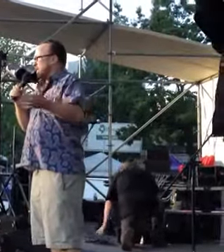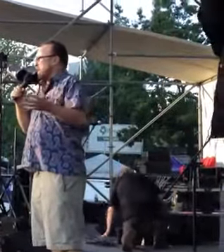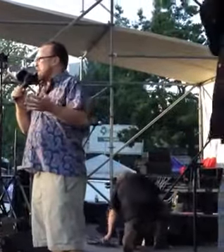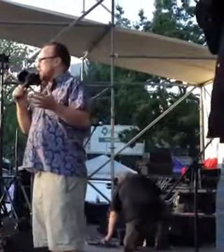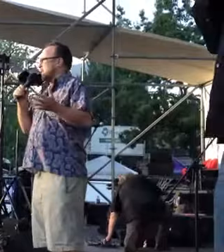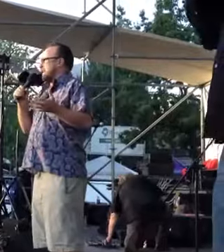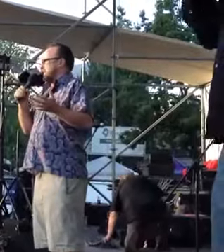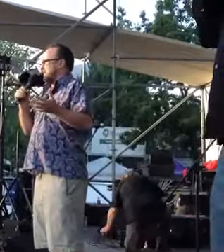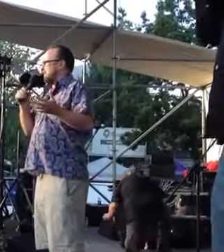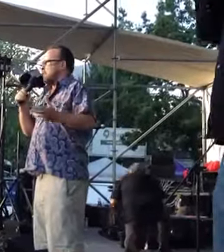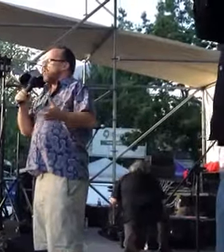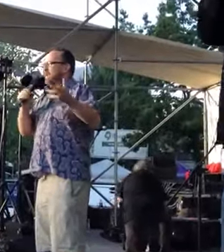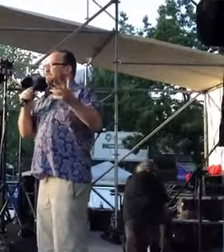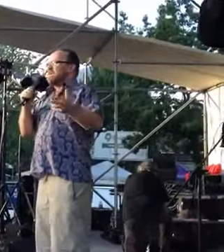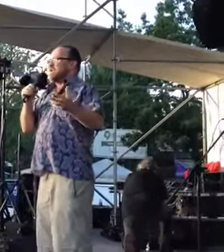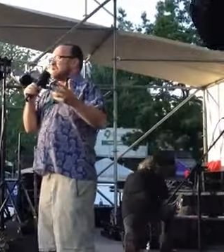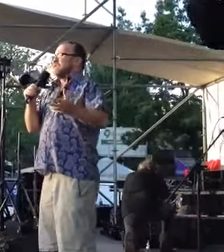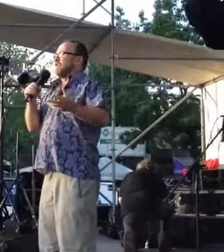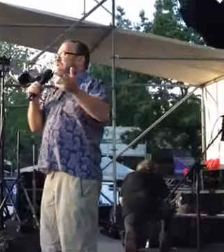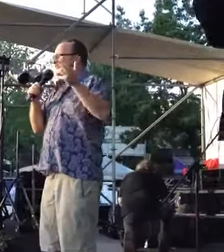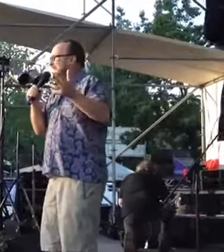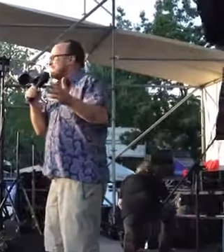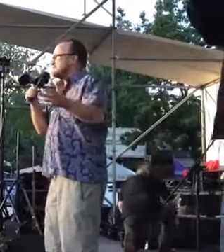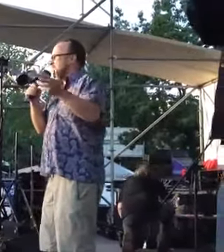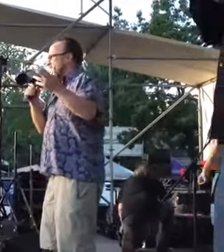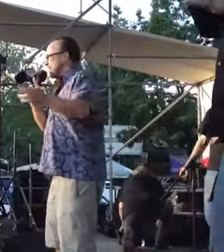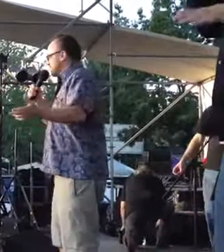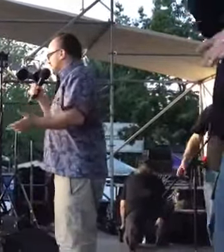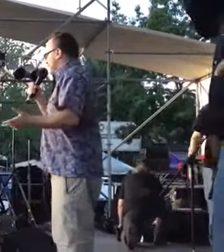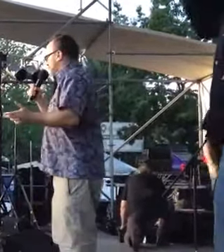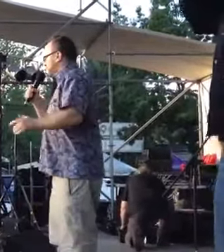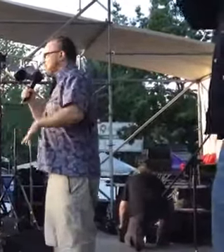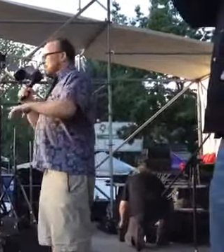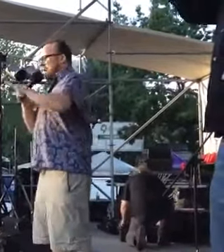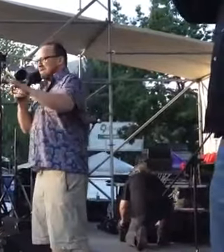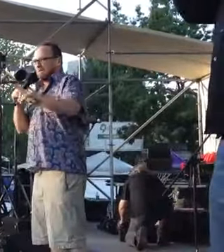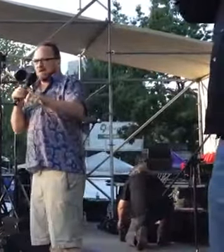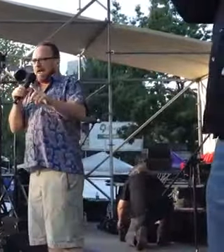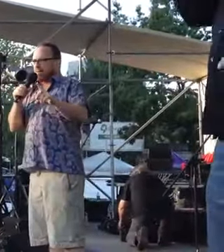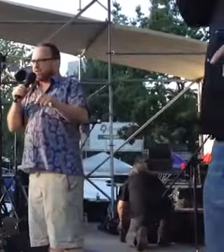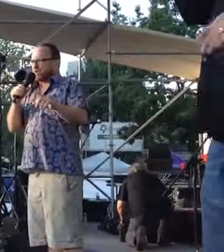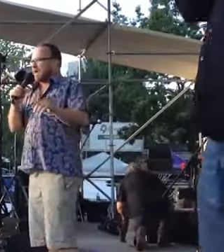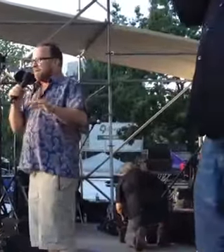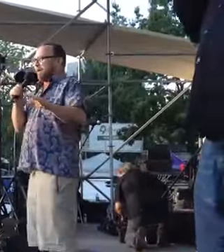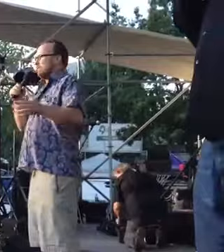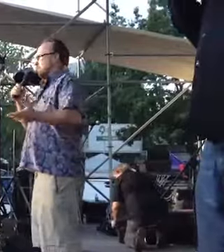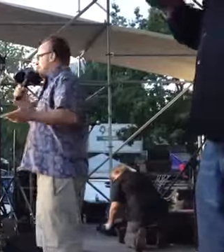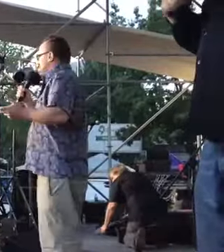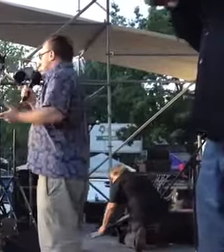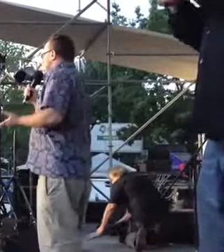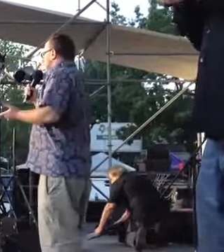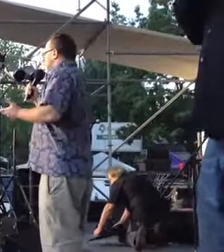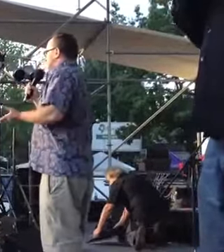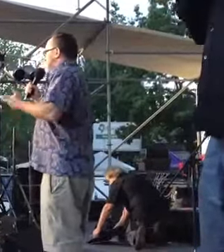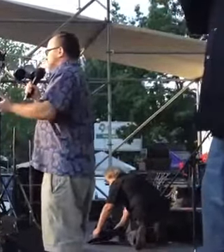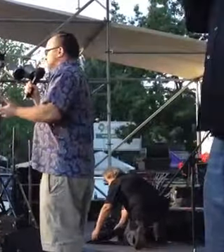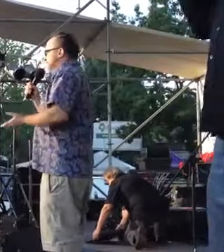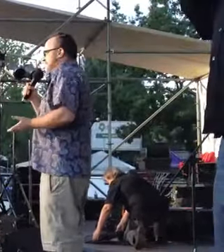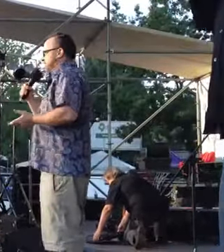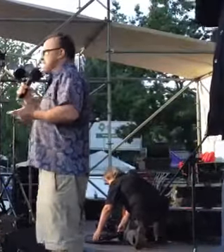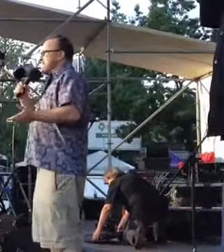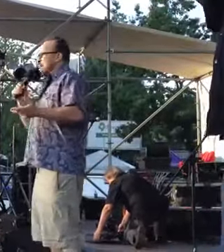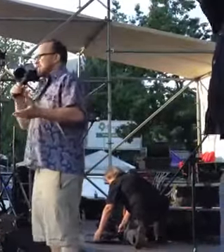latest archaeological evidence, we've been using for tens of thousands of years. Probably some of you hempsters out there are familiar with the